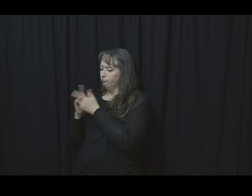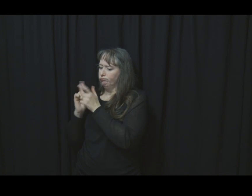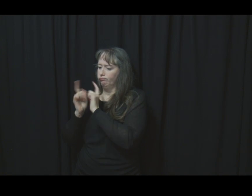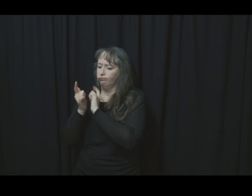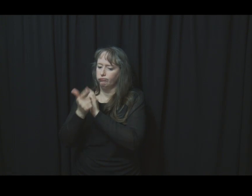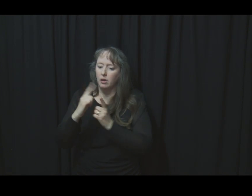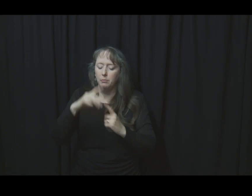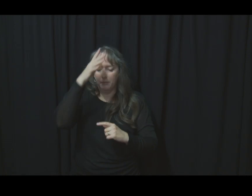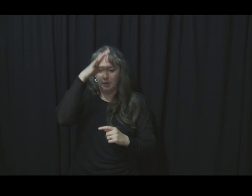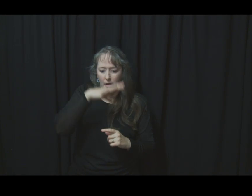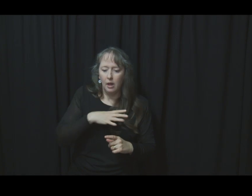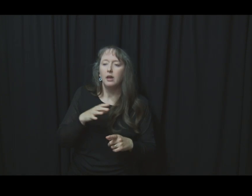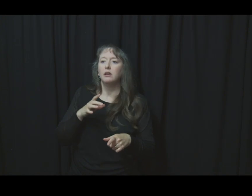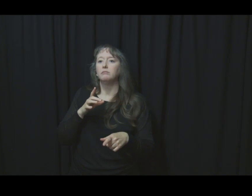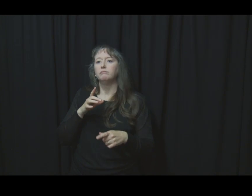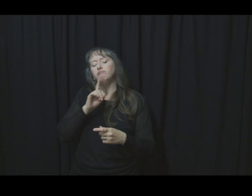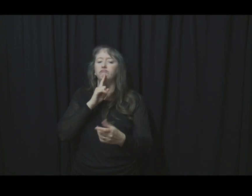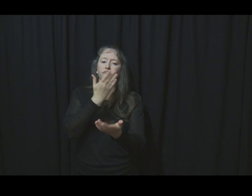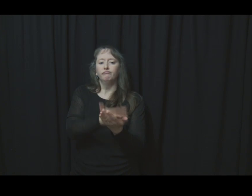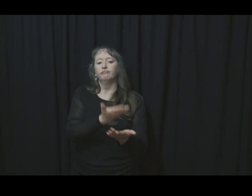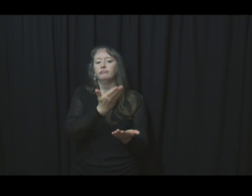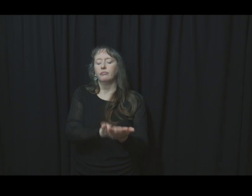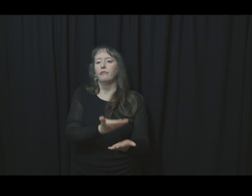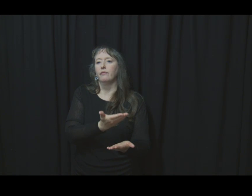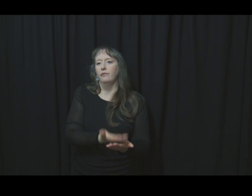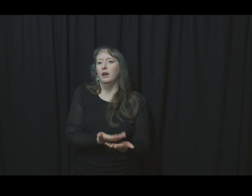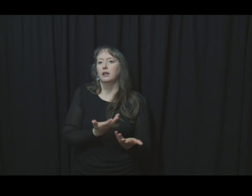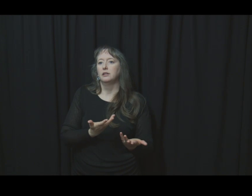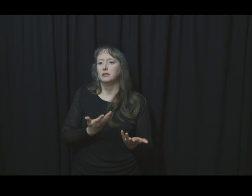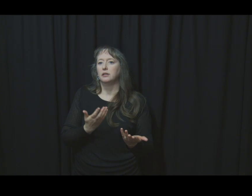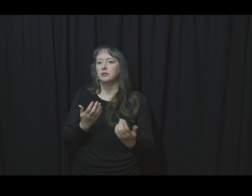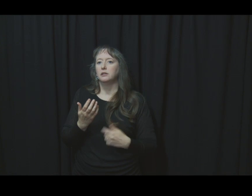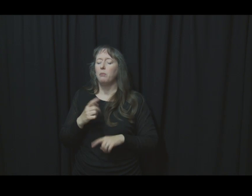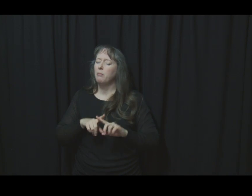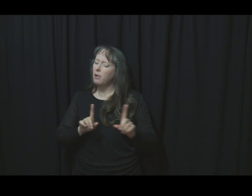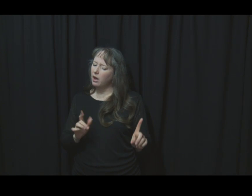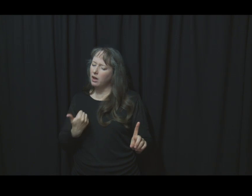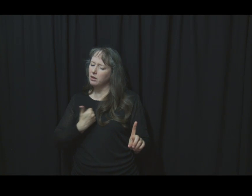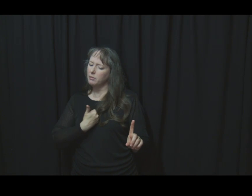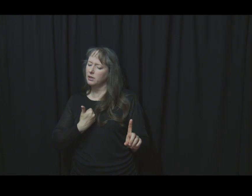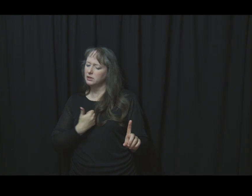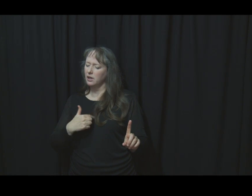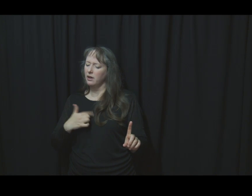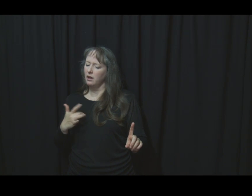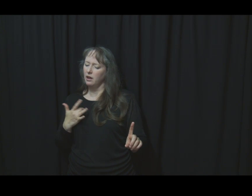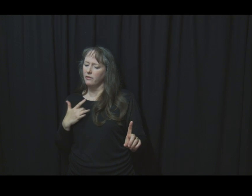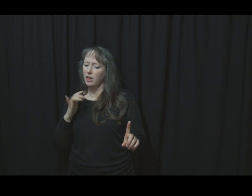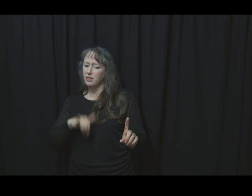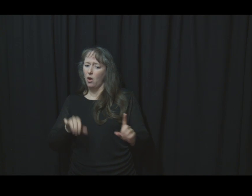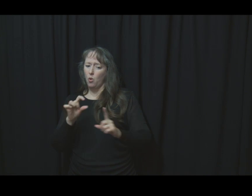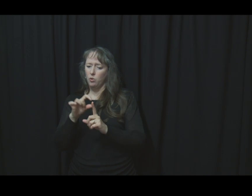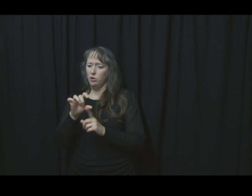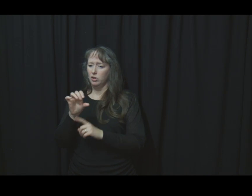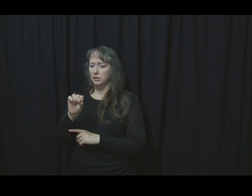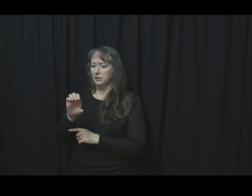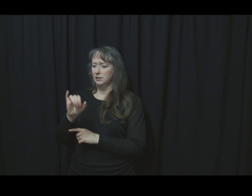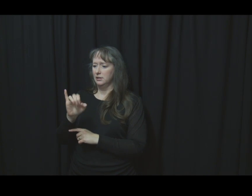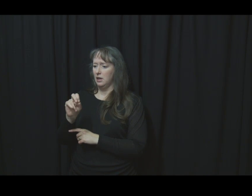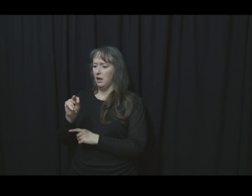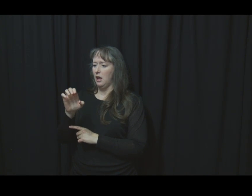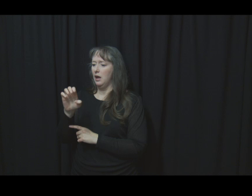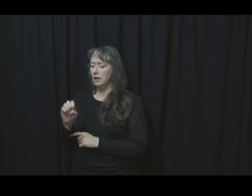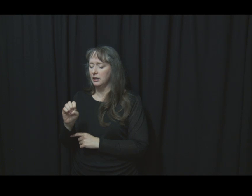of naturalism or atheism on generations of students. You see, I assert that the word science has been hijacked by secularists in